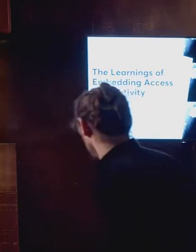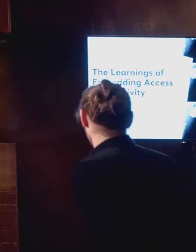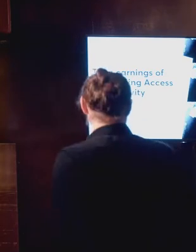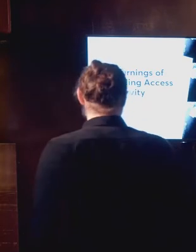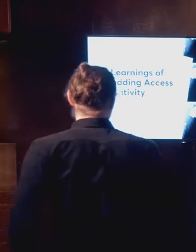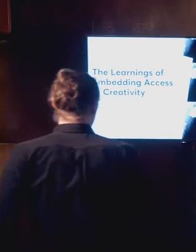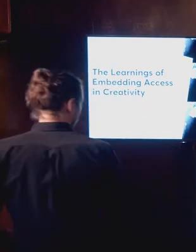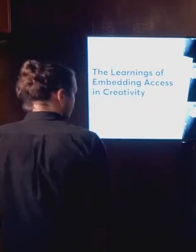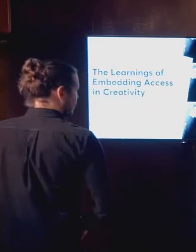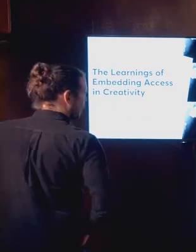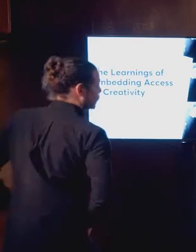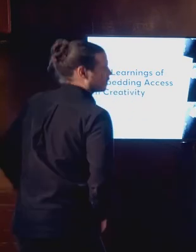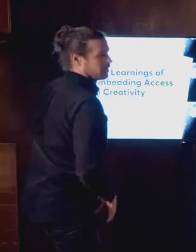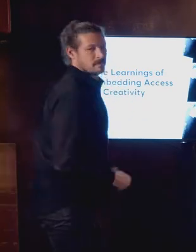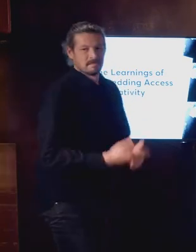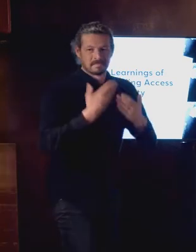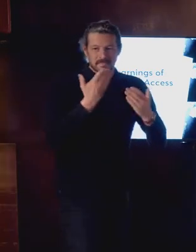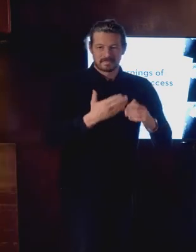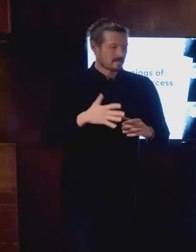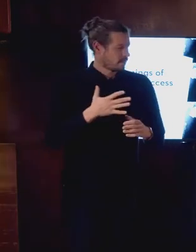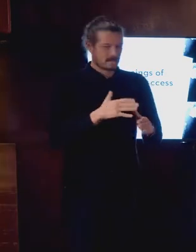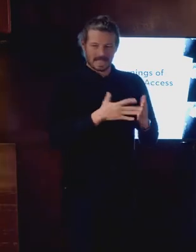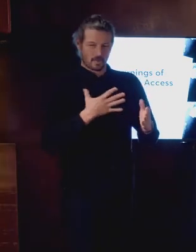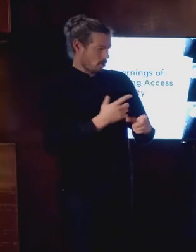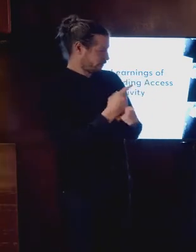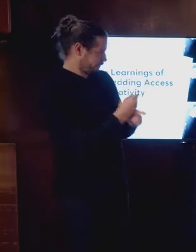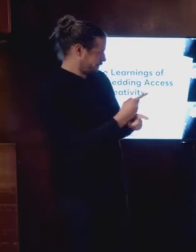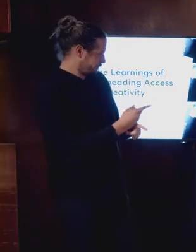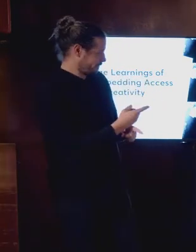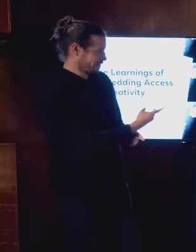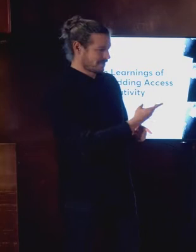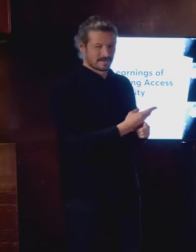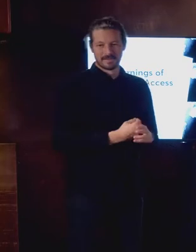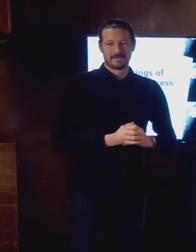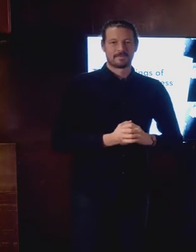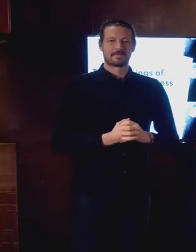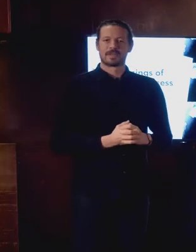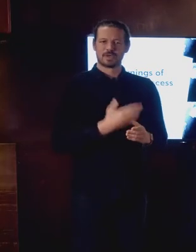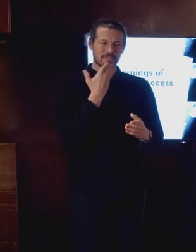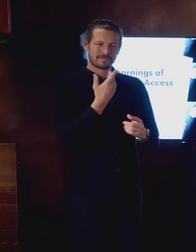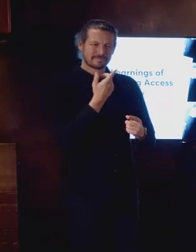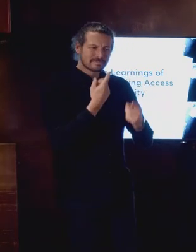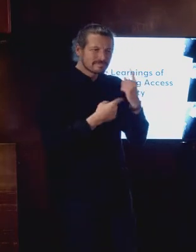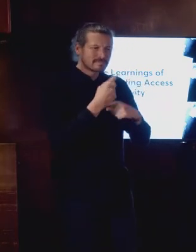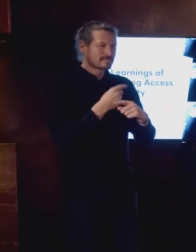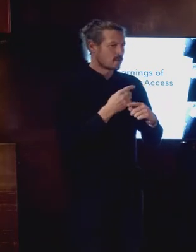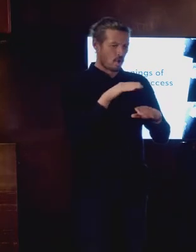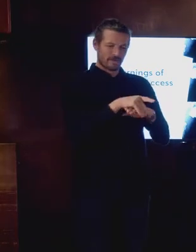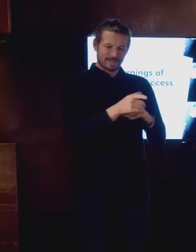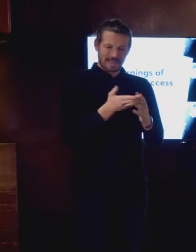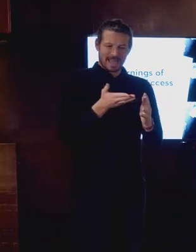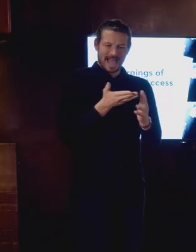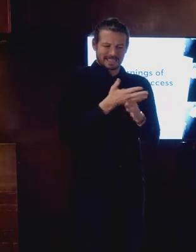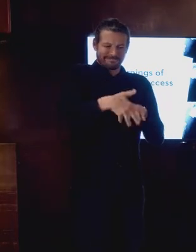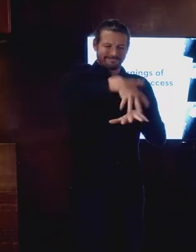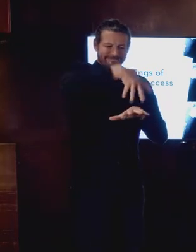I want to discuss this with Sarah and Beck now when Sarah gets back on stage. So tell us about the embedded access in